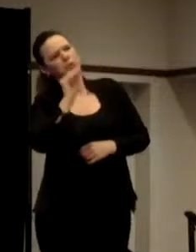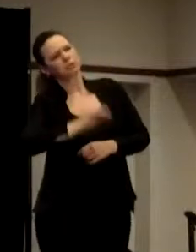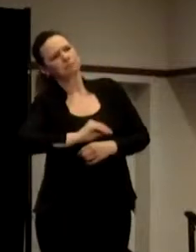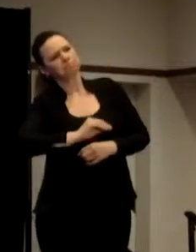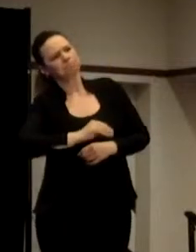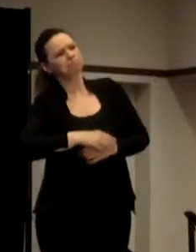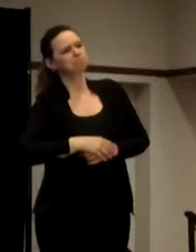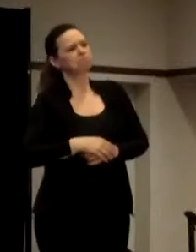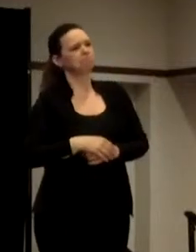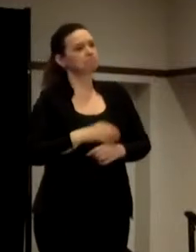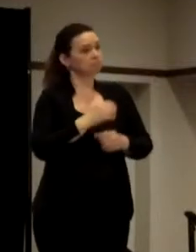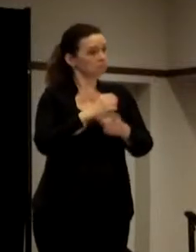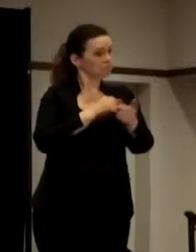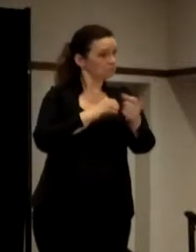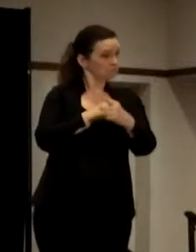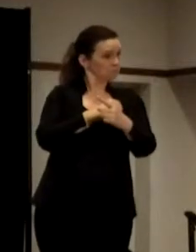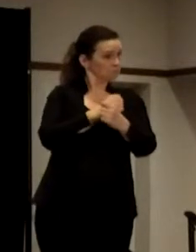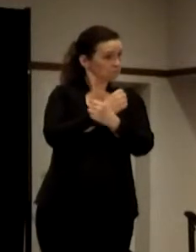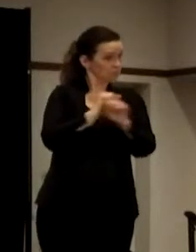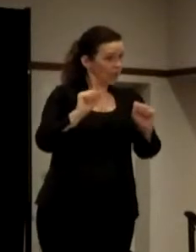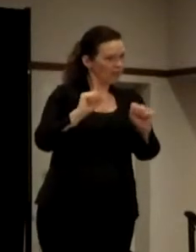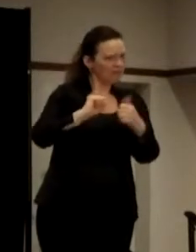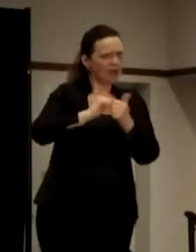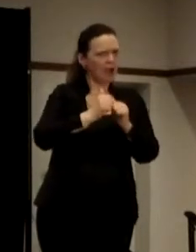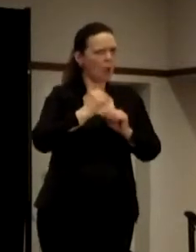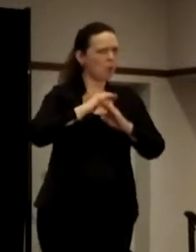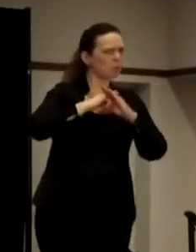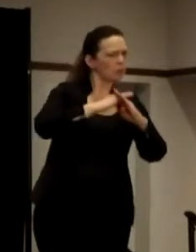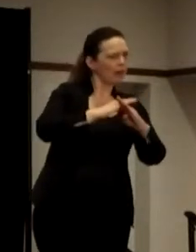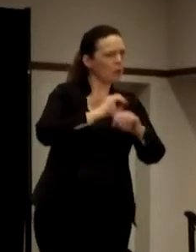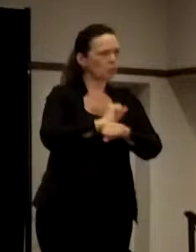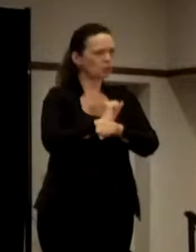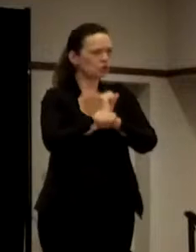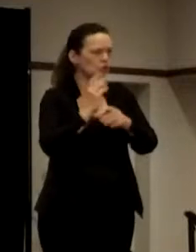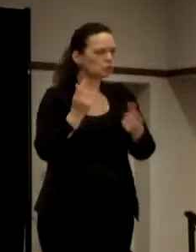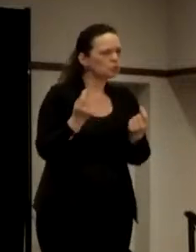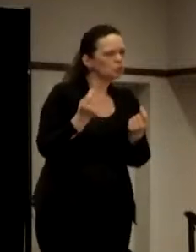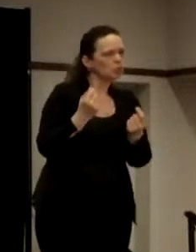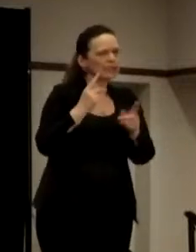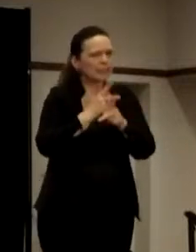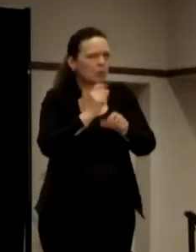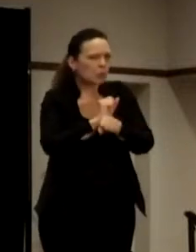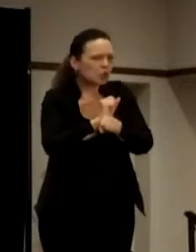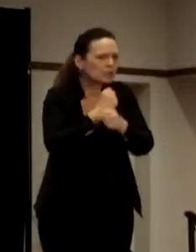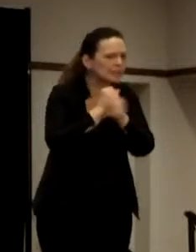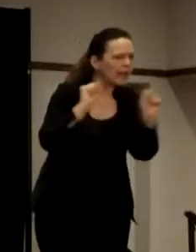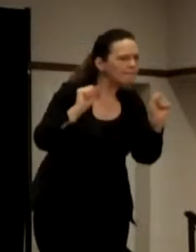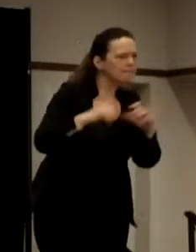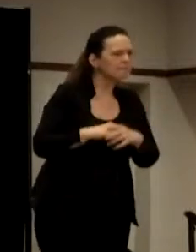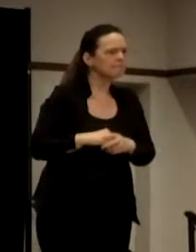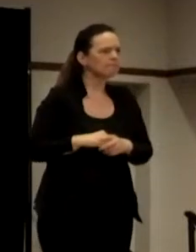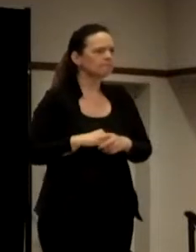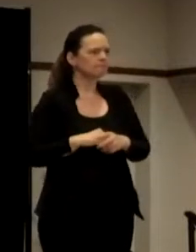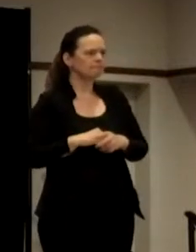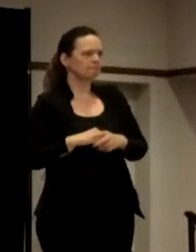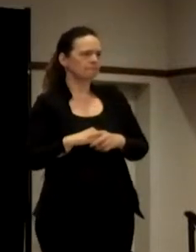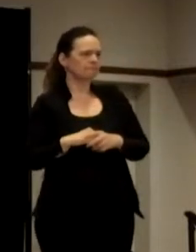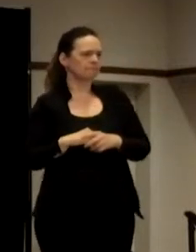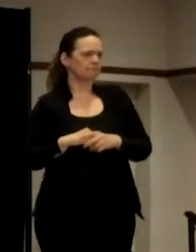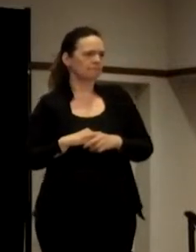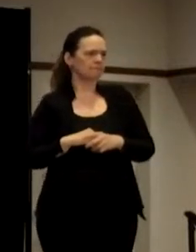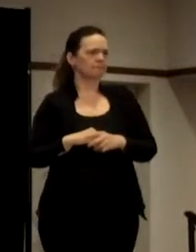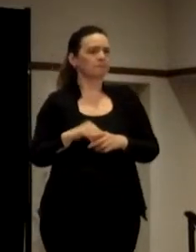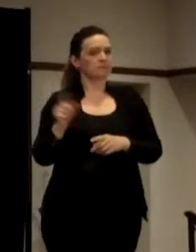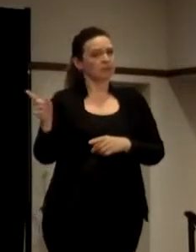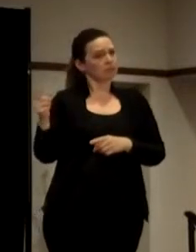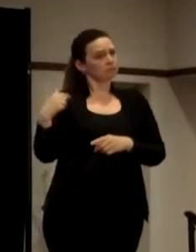safety protocols do you have in place to kind of keep them safe and then set the standard for other private businesses and contractors? Yeah.